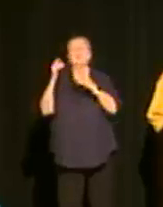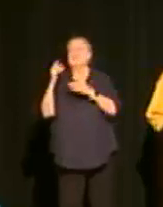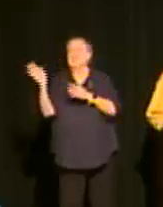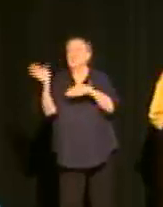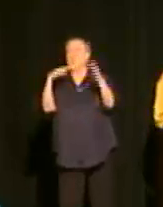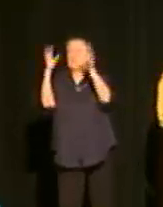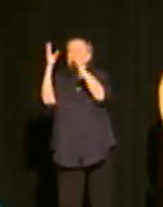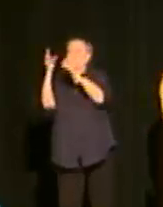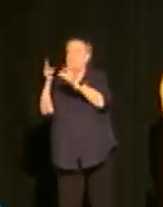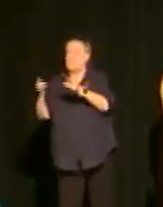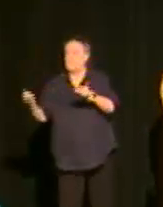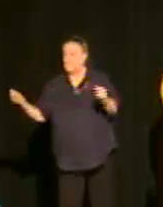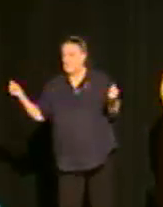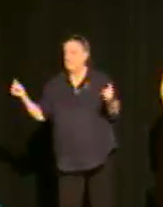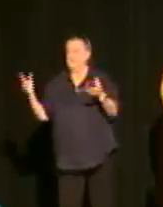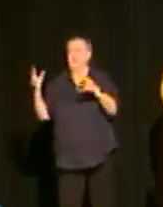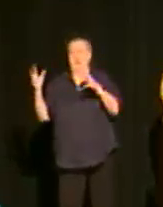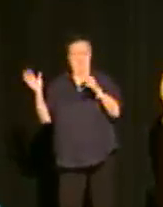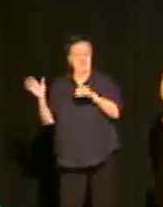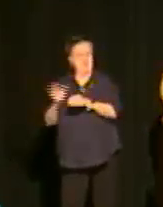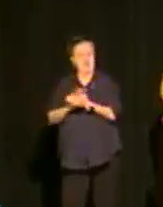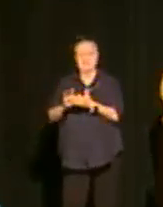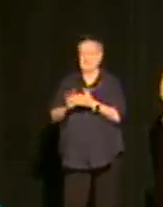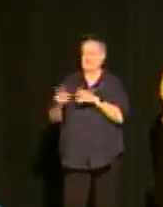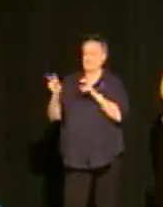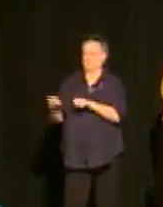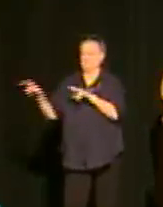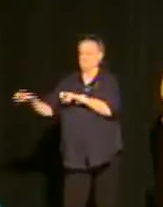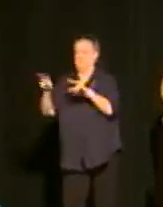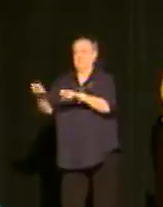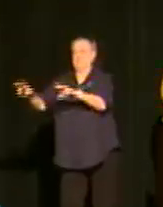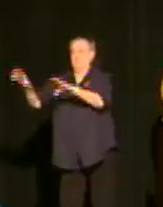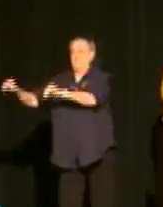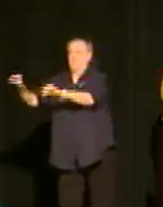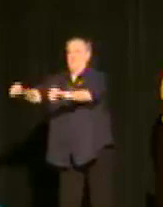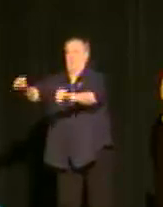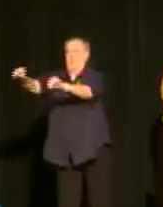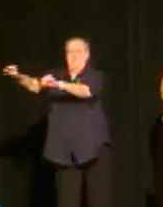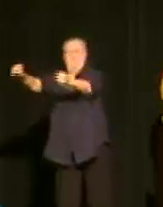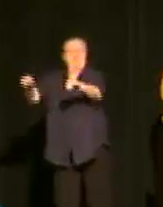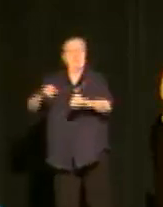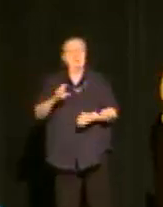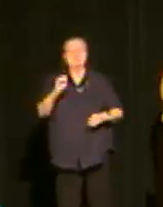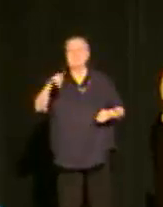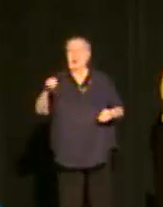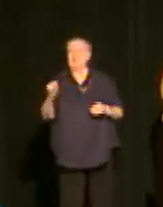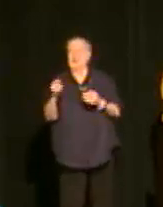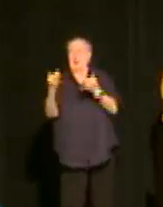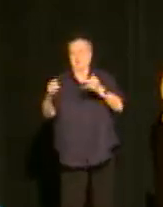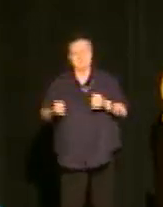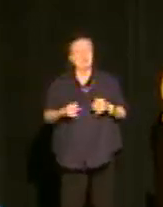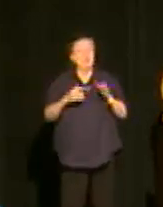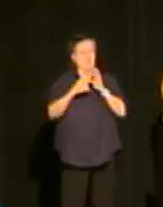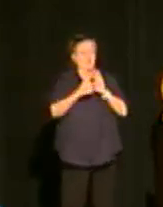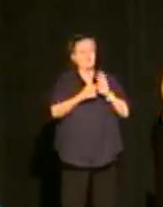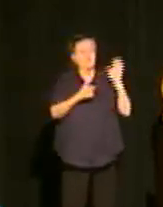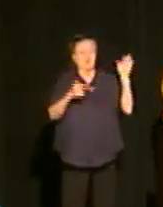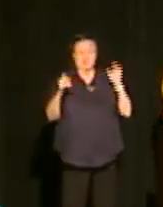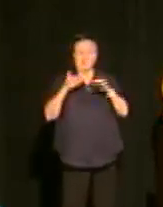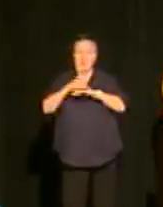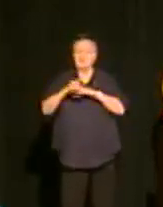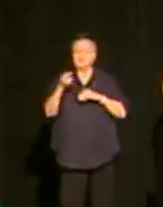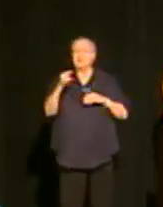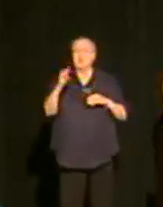out nicely, and now we're jumping on all of those spot fires that the chief just showed you up in here, across Gibraltar